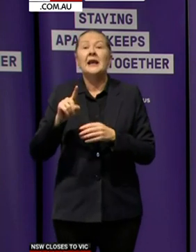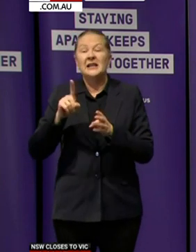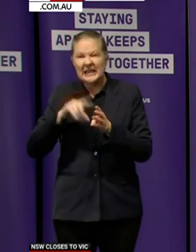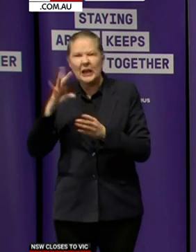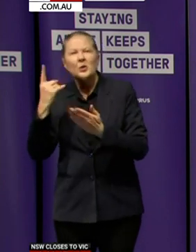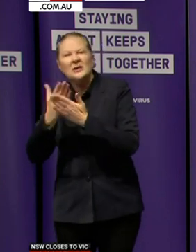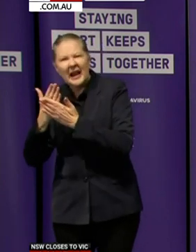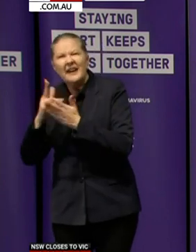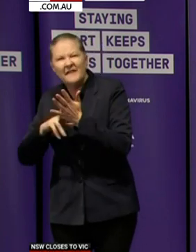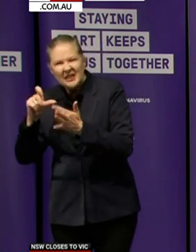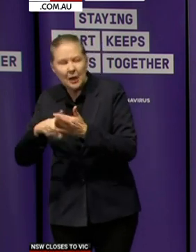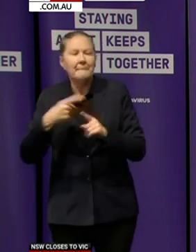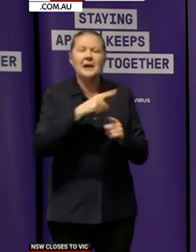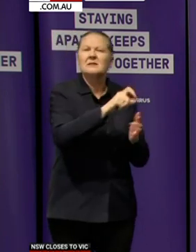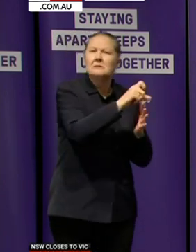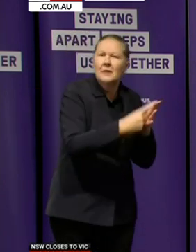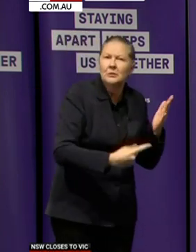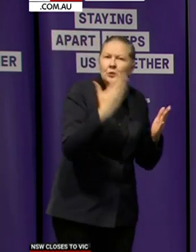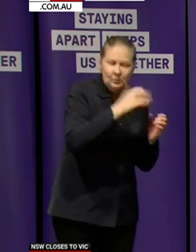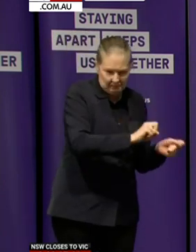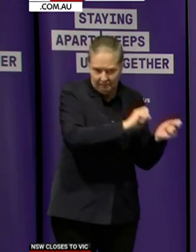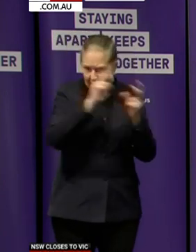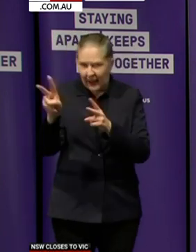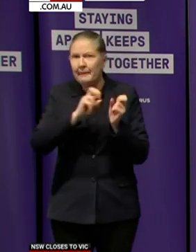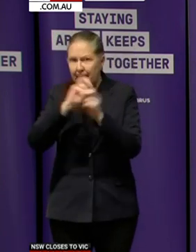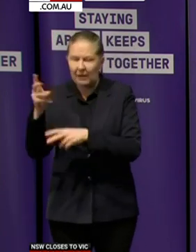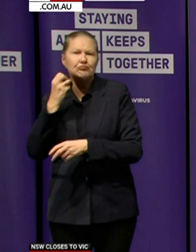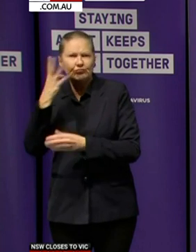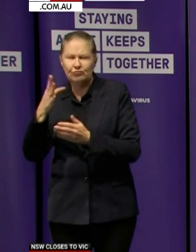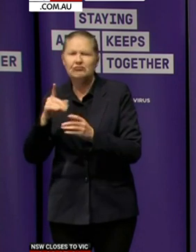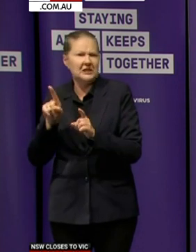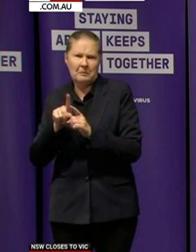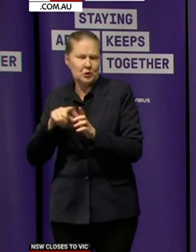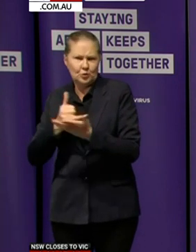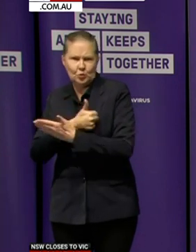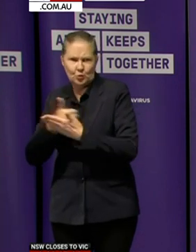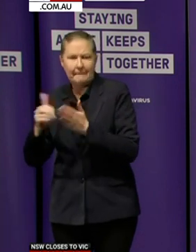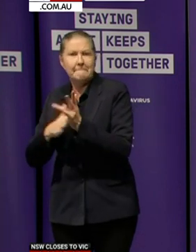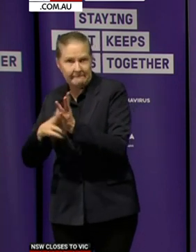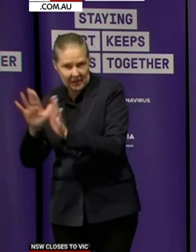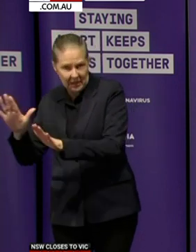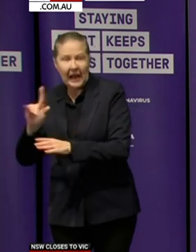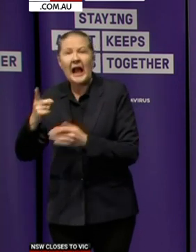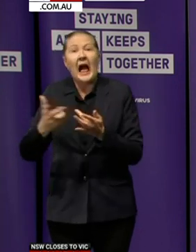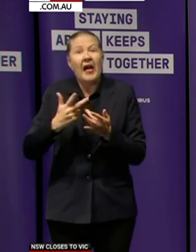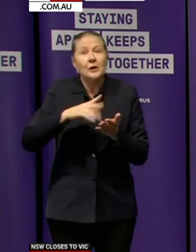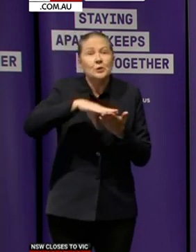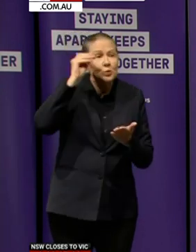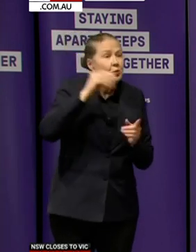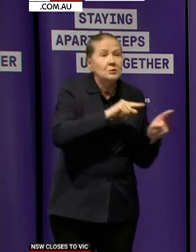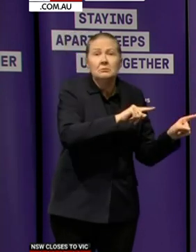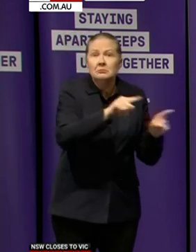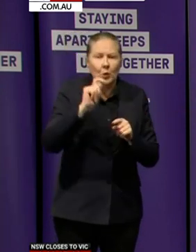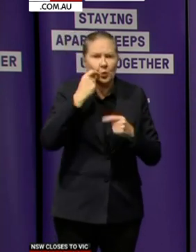as usual. And for the rest of our kids, we will make further announcements quite soon. But for those who